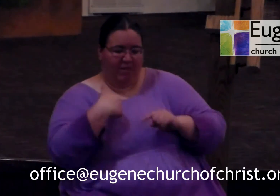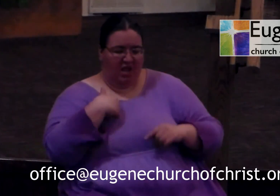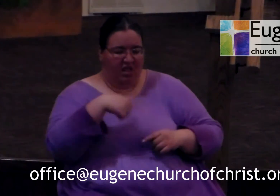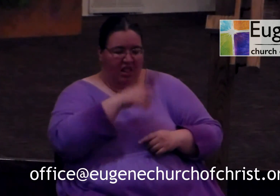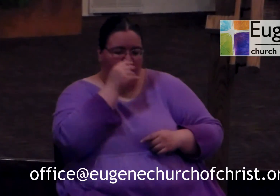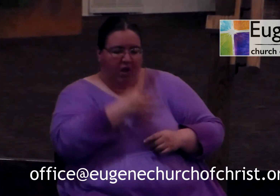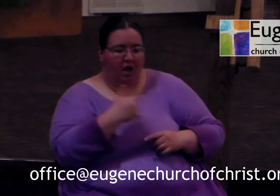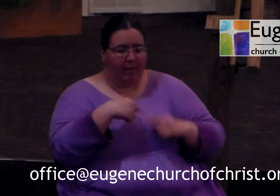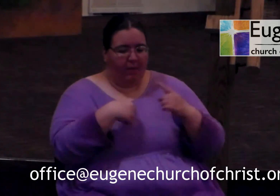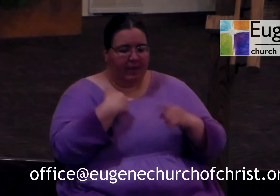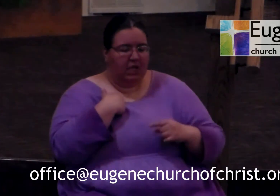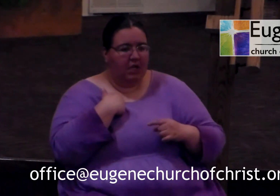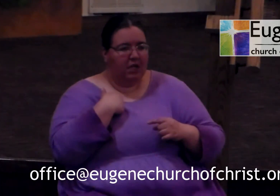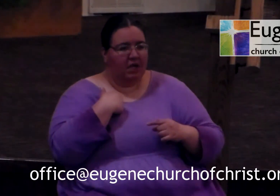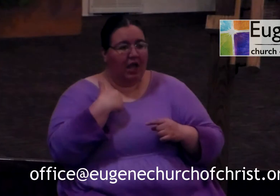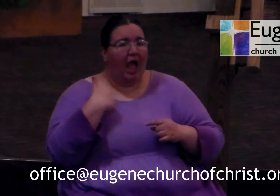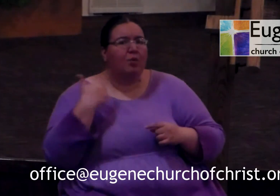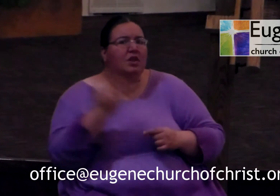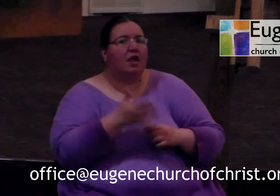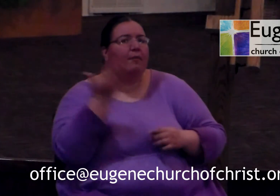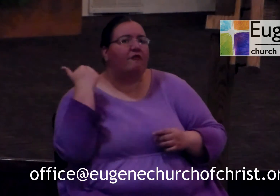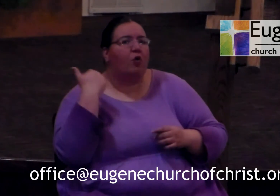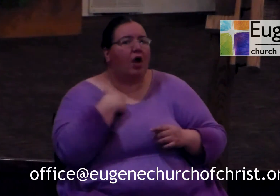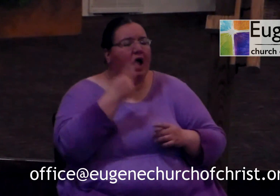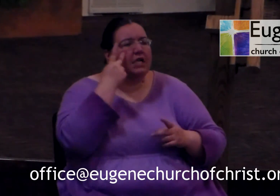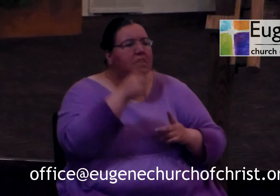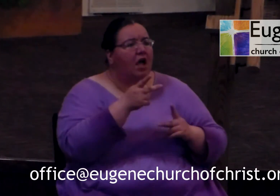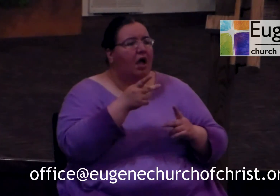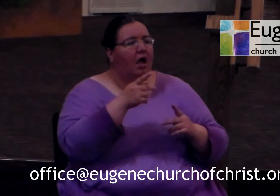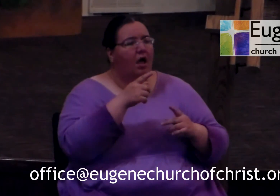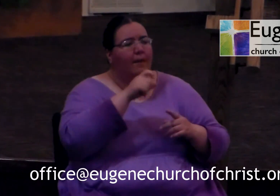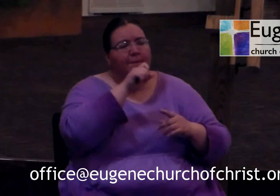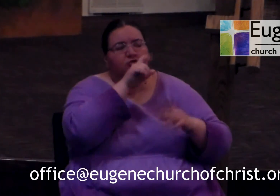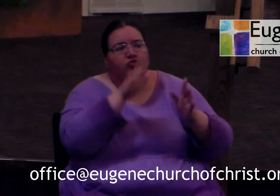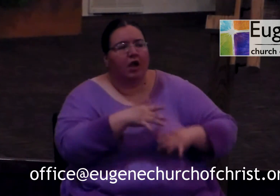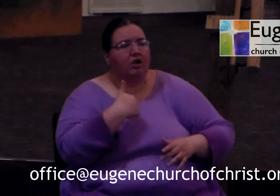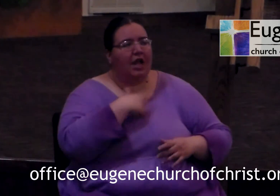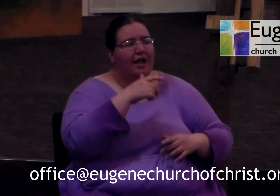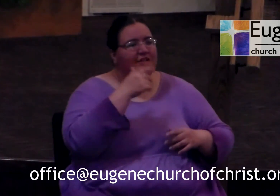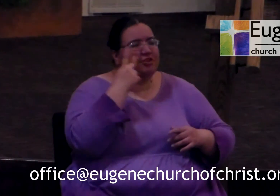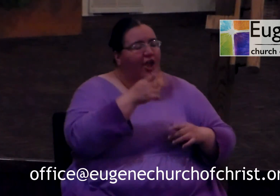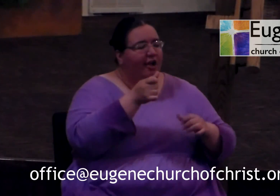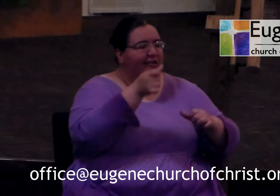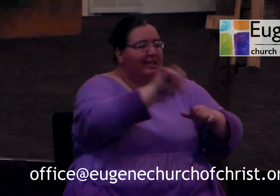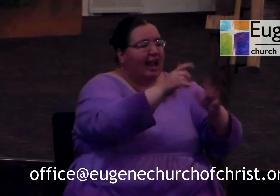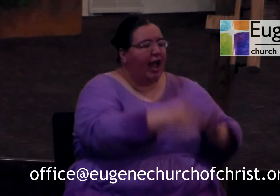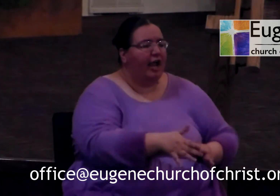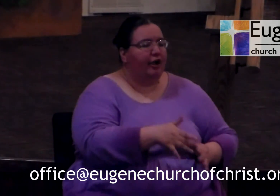saw people who would betray, I saw people who would deny, I saw people who were hypocritical, and I give up on all that.